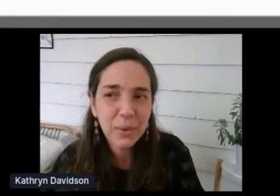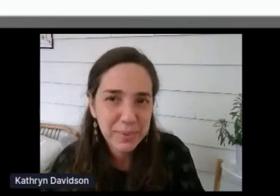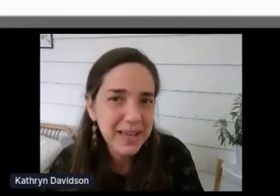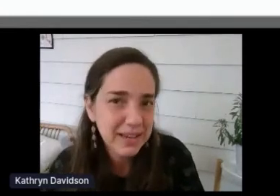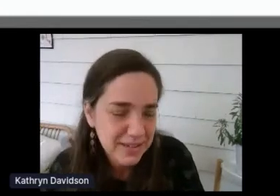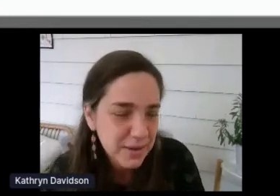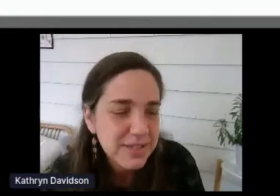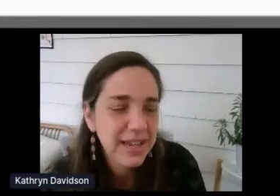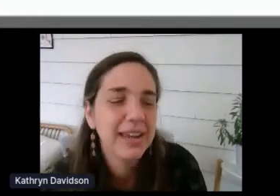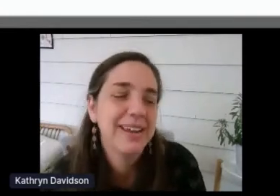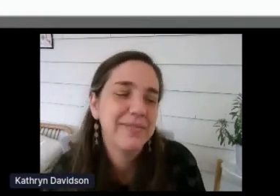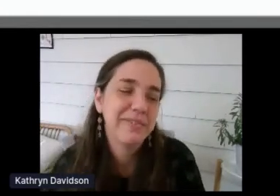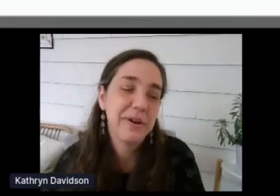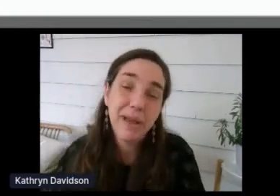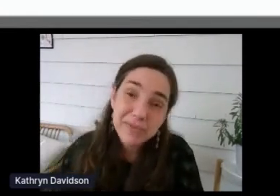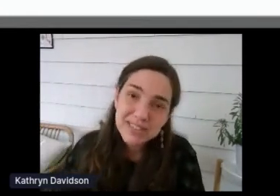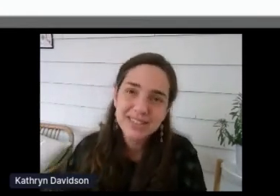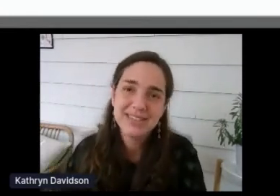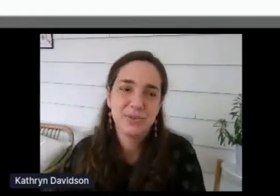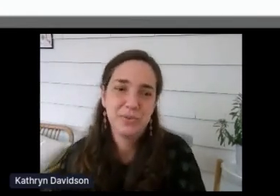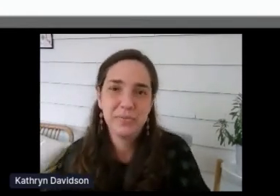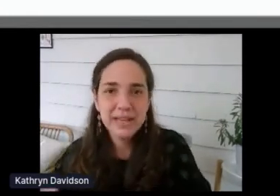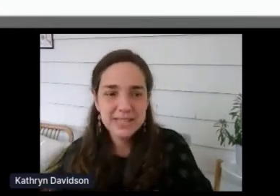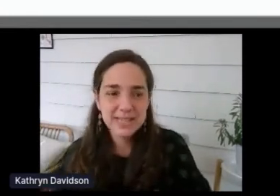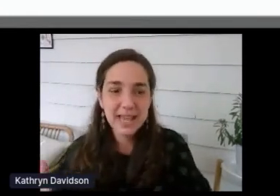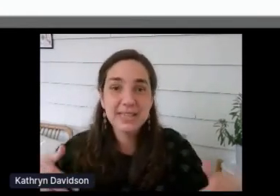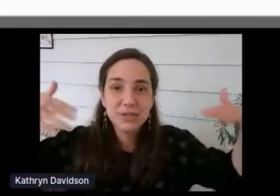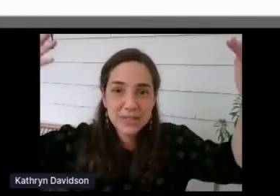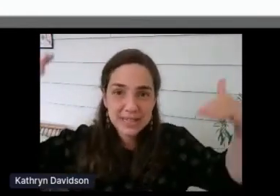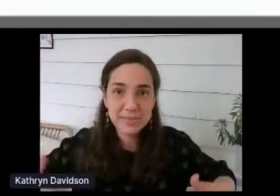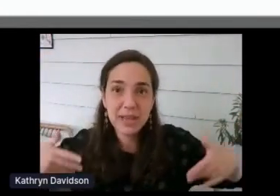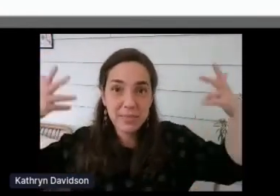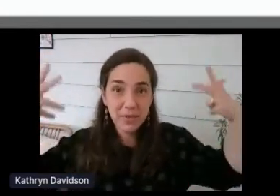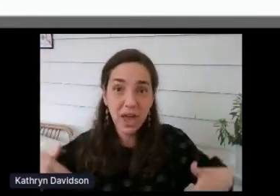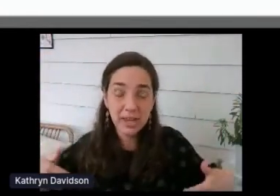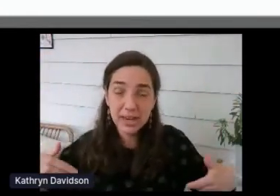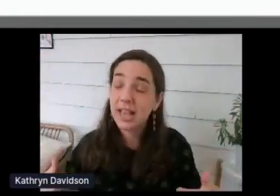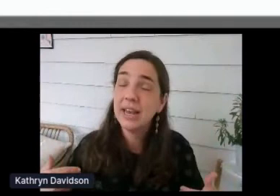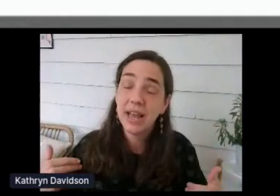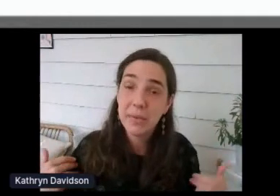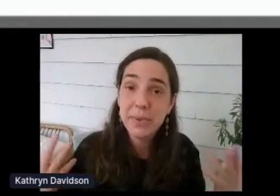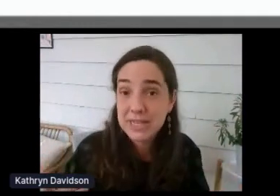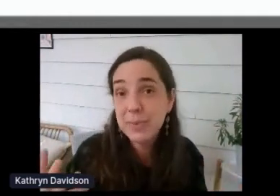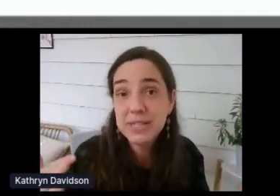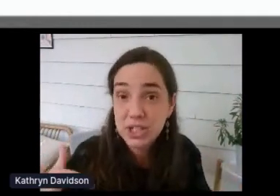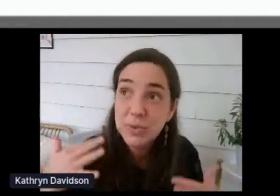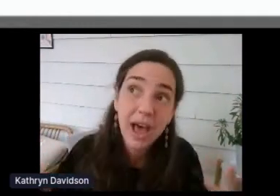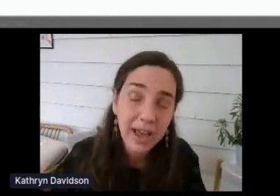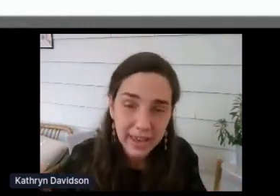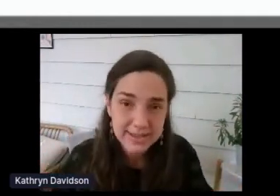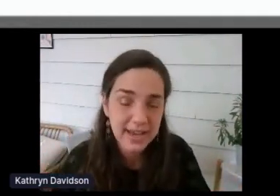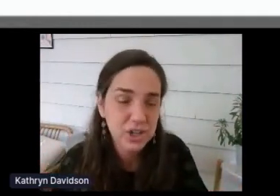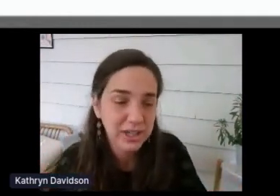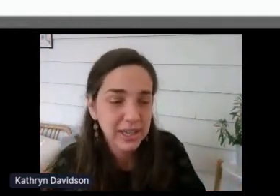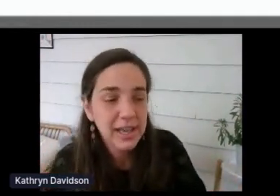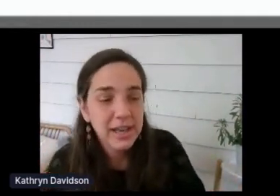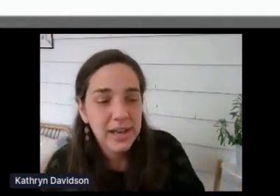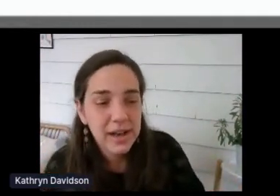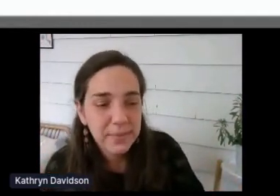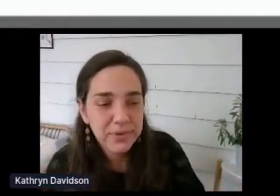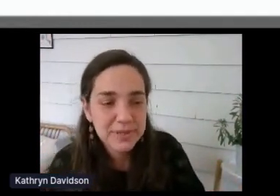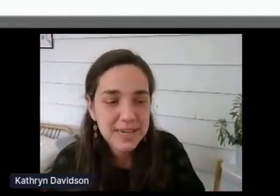it can be dissociated even from emphasis or from size of the hands. It's really something about the height. It can be expressed just with eye gaze,